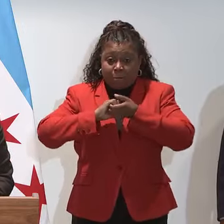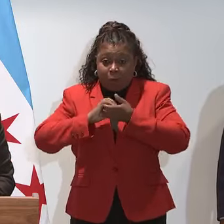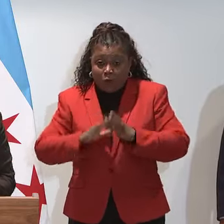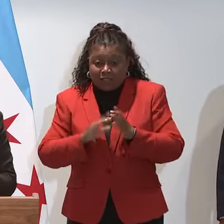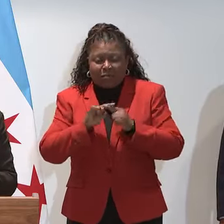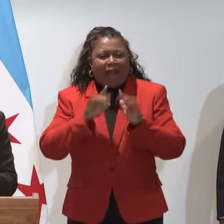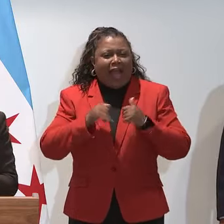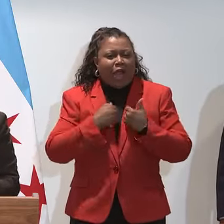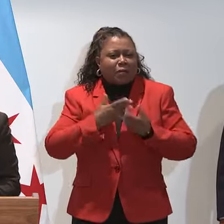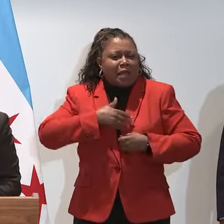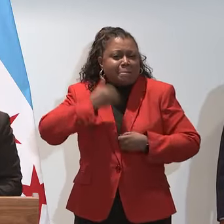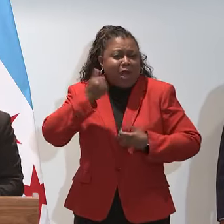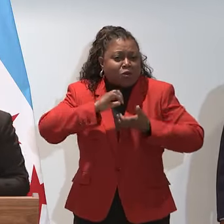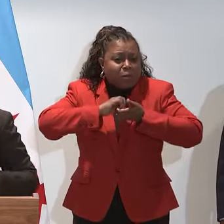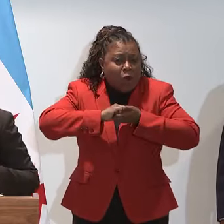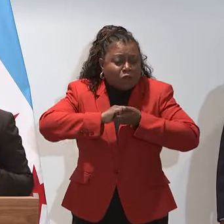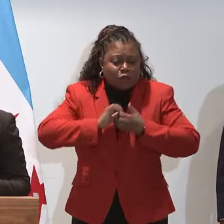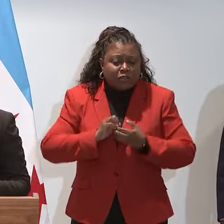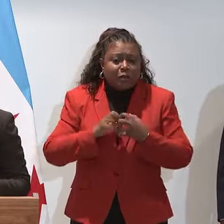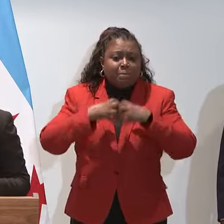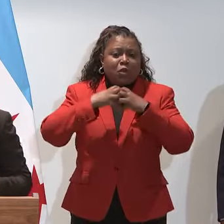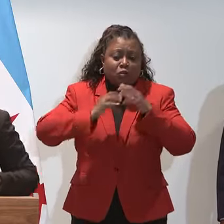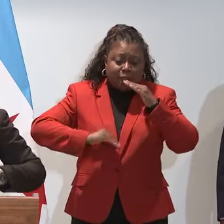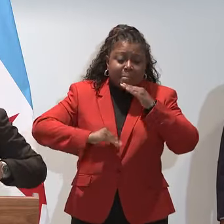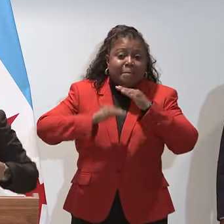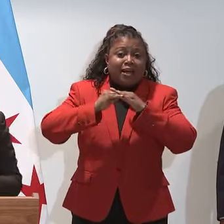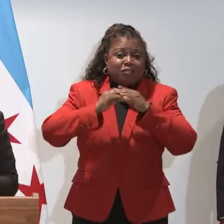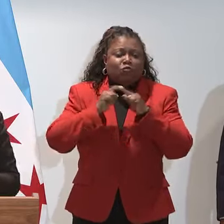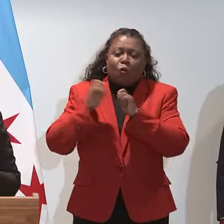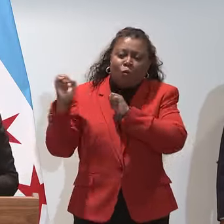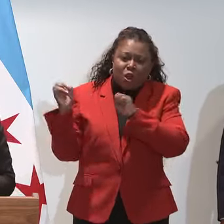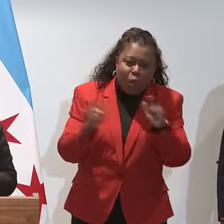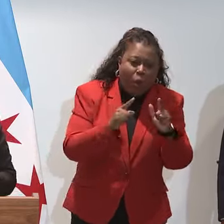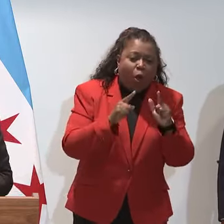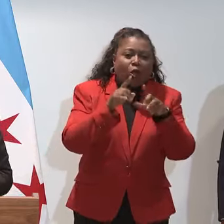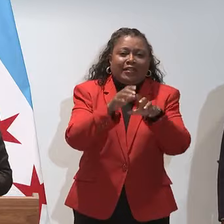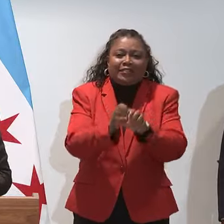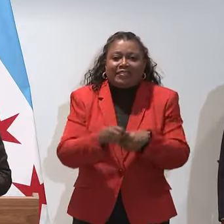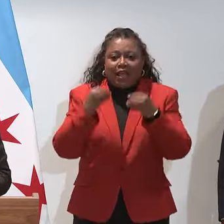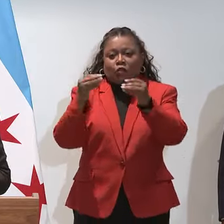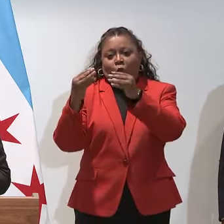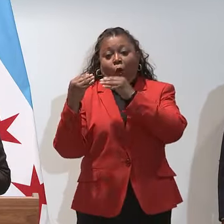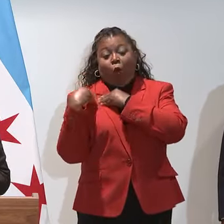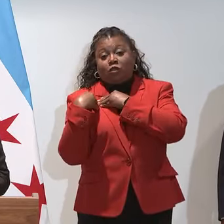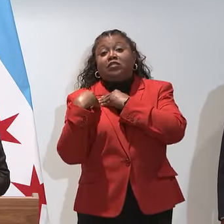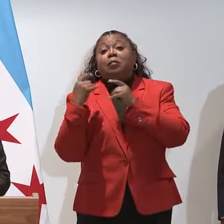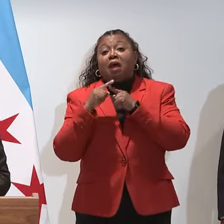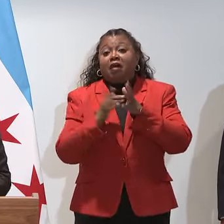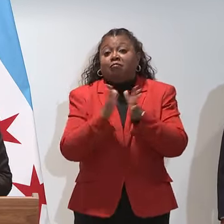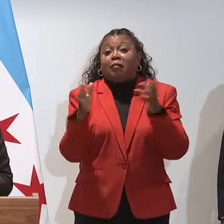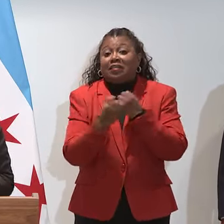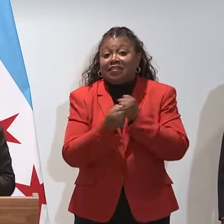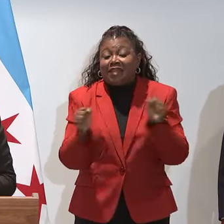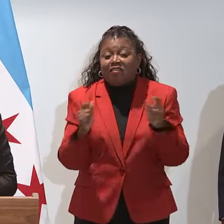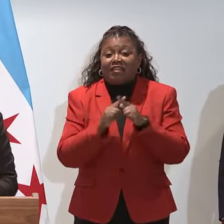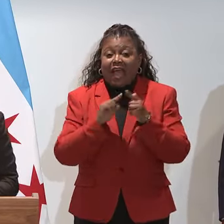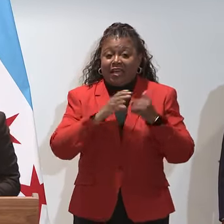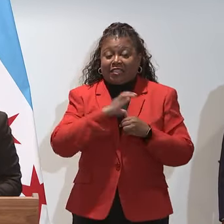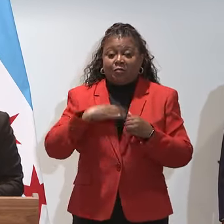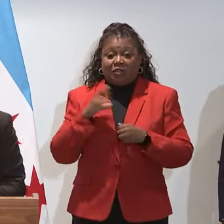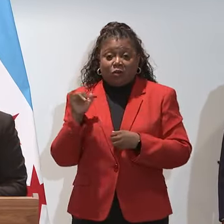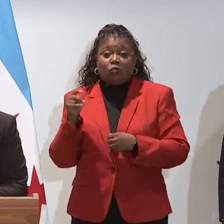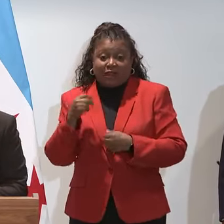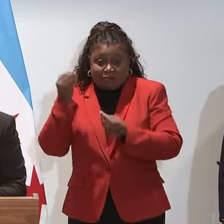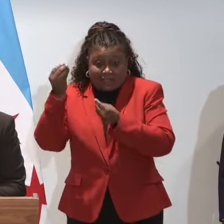partners about how to be better partners, to build capacity so we all take ownership of public safety, as Commissioner